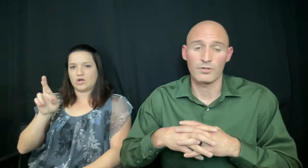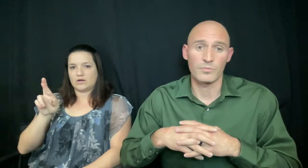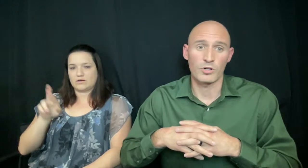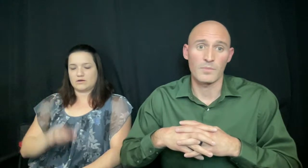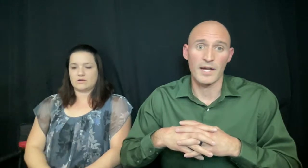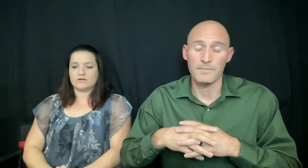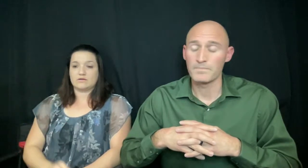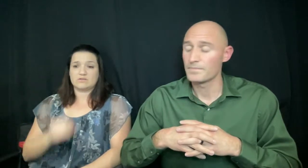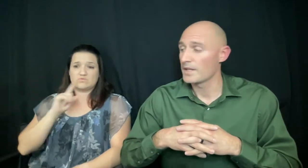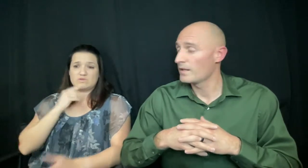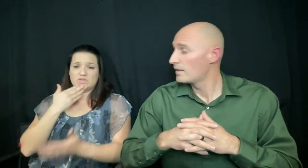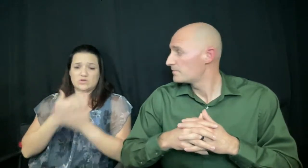more about.